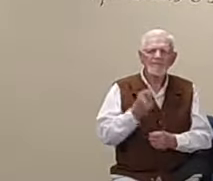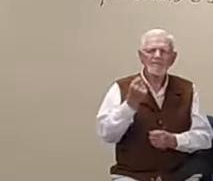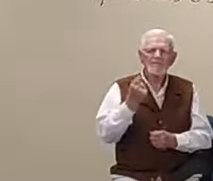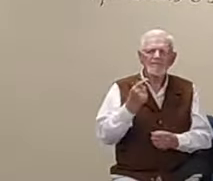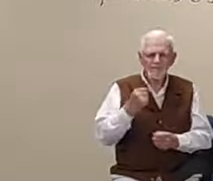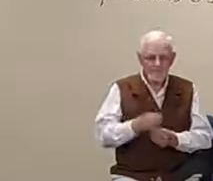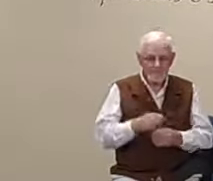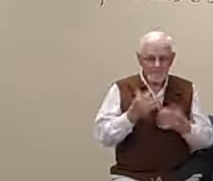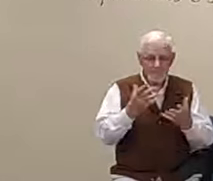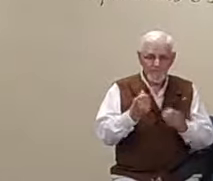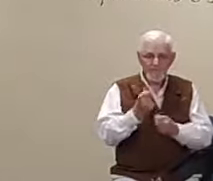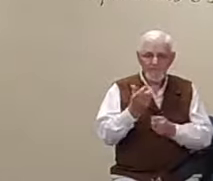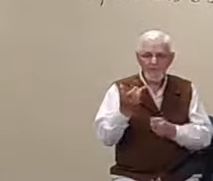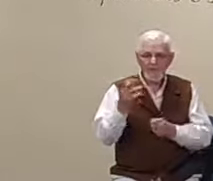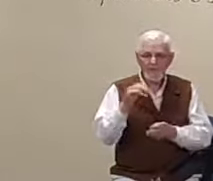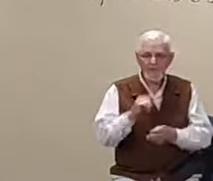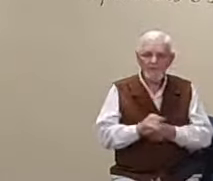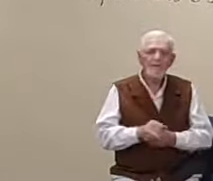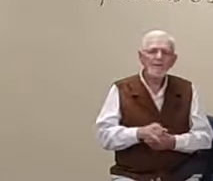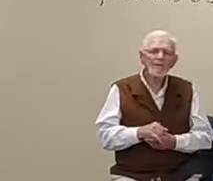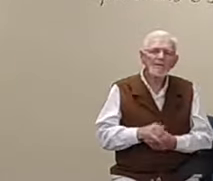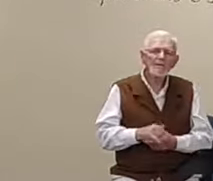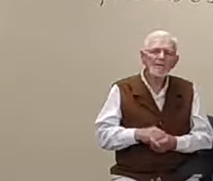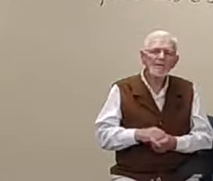I'm going to give you something. This is just